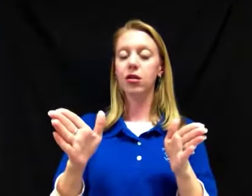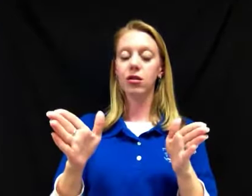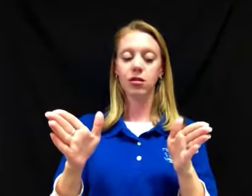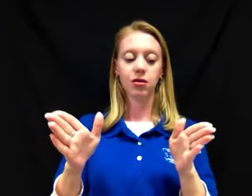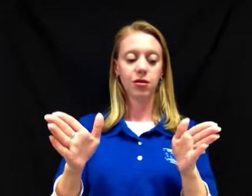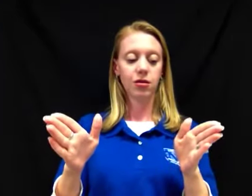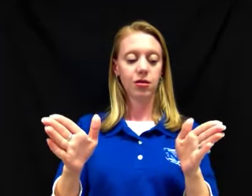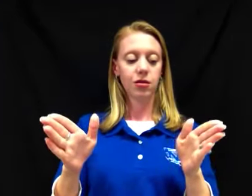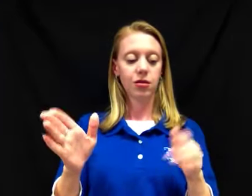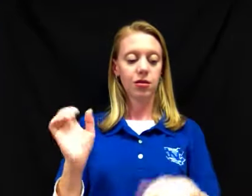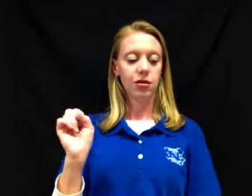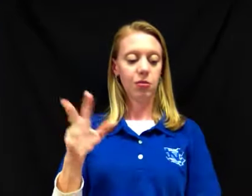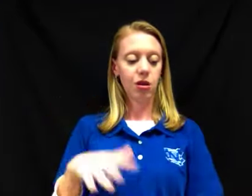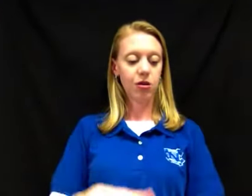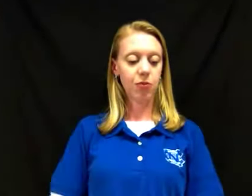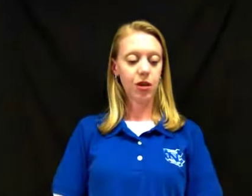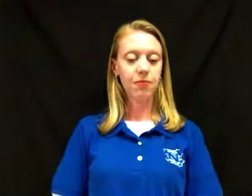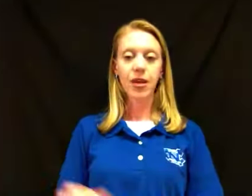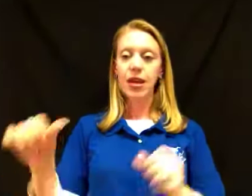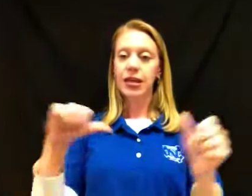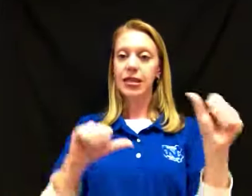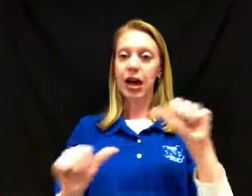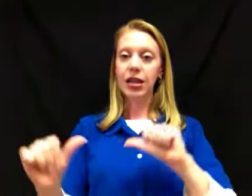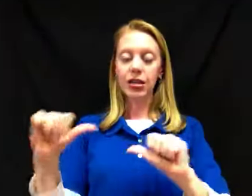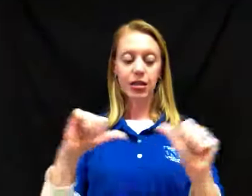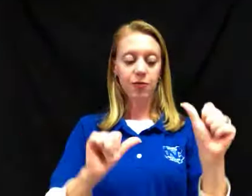box to mail something. Science.